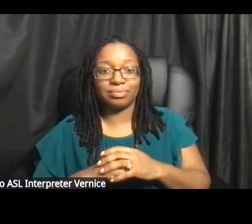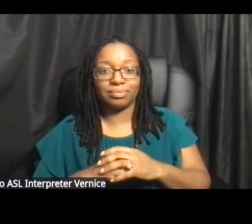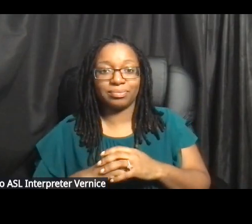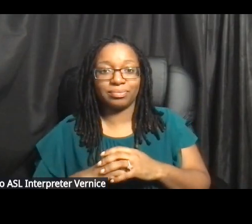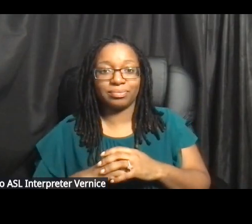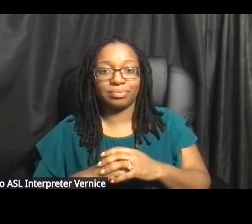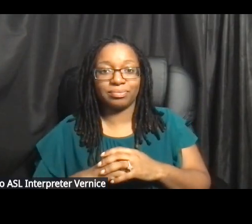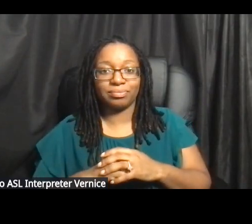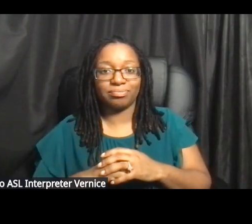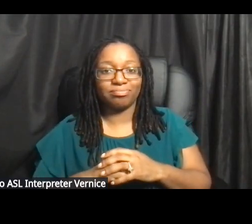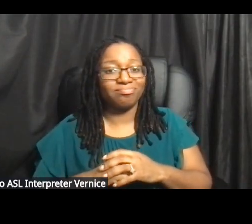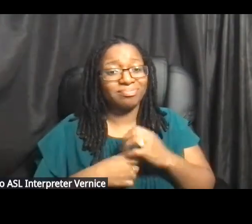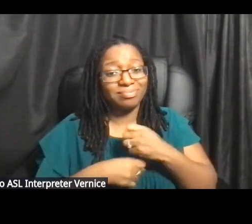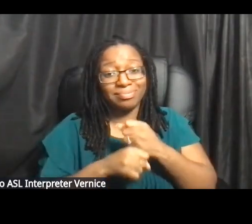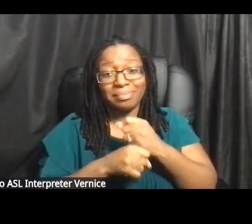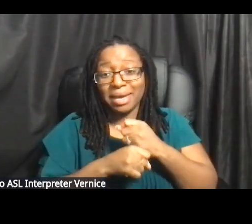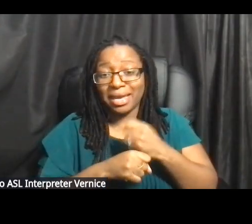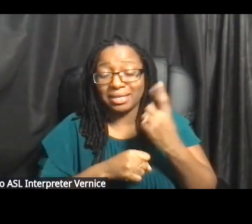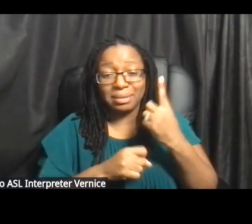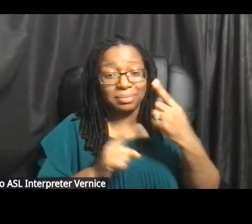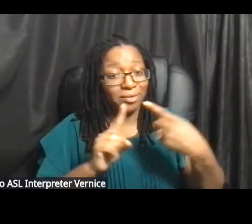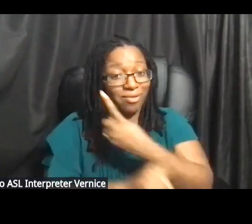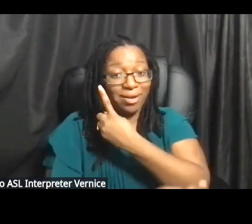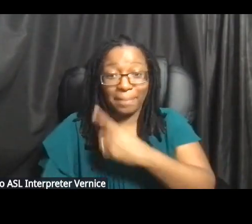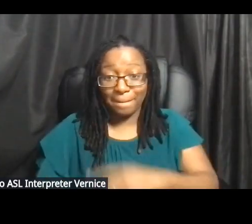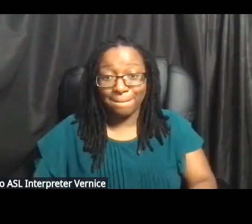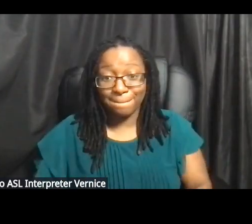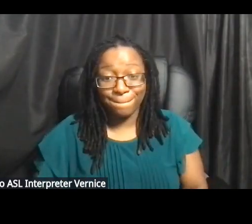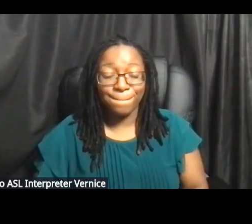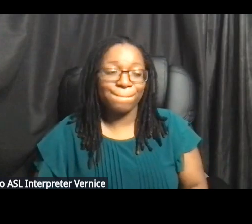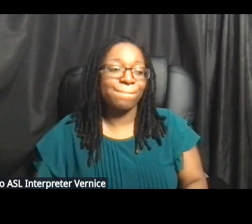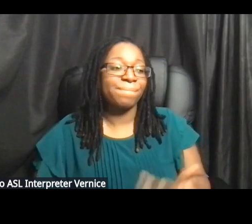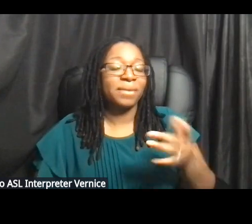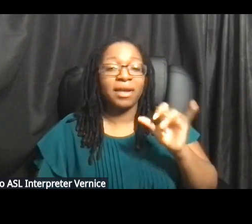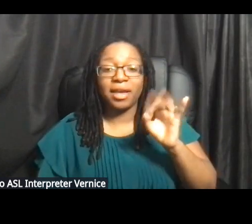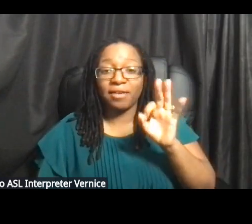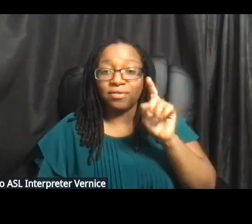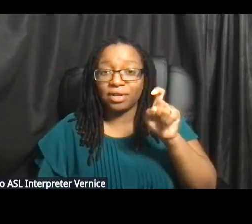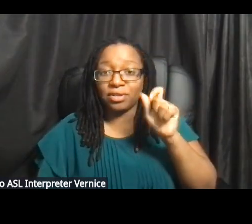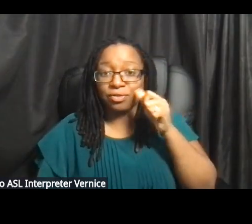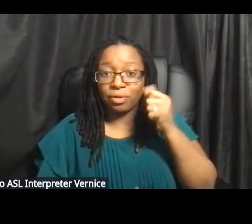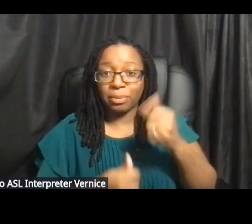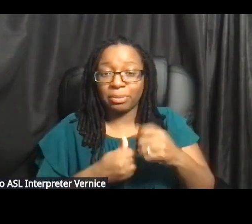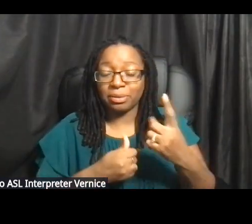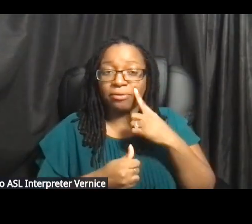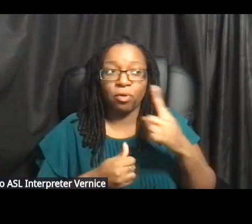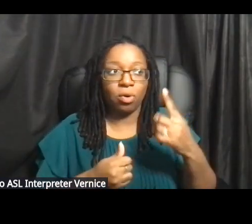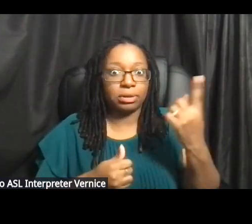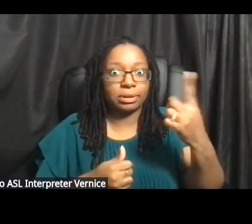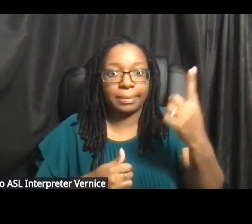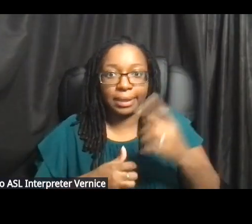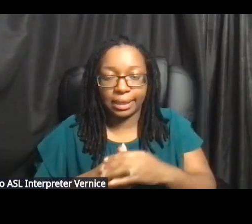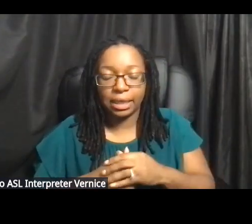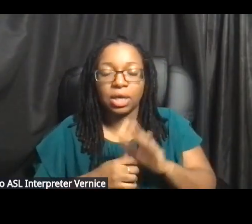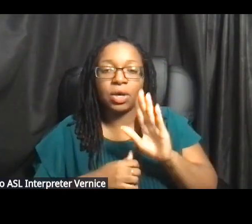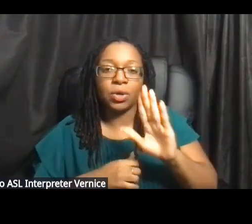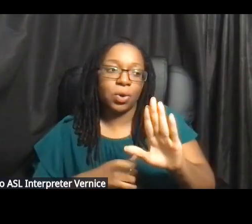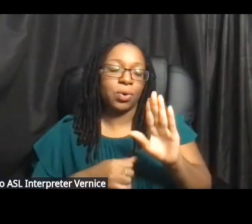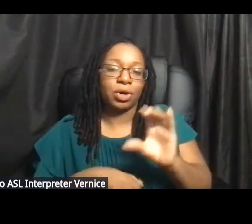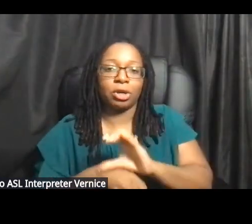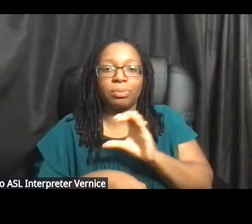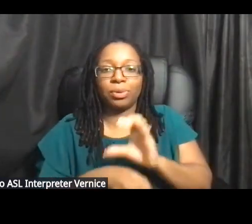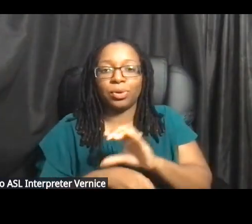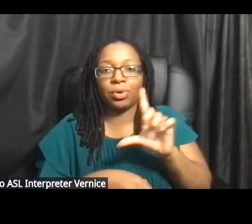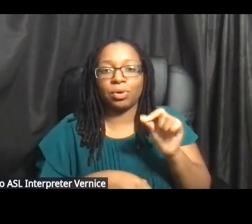Generate something random. But okay, let's say you need to remember a password for something, your computer login, for example, or